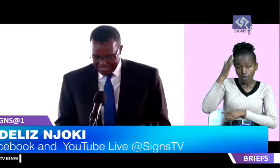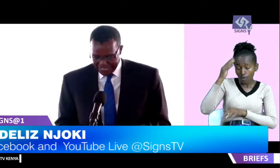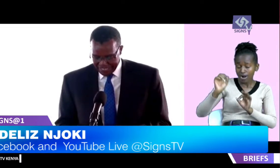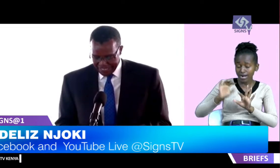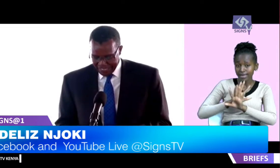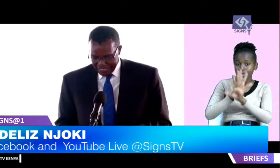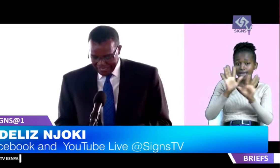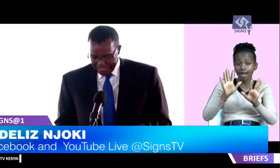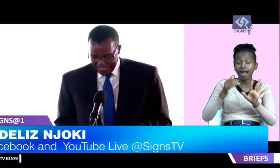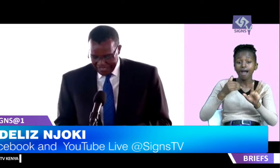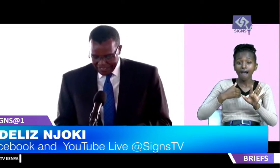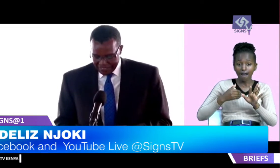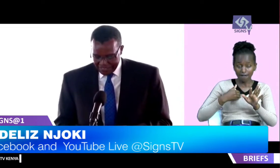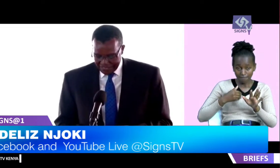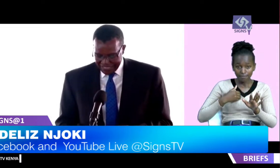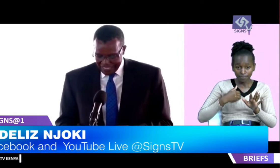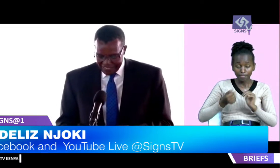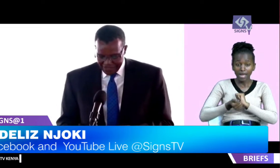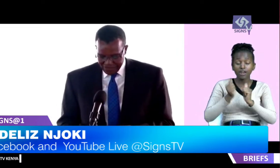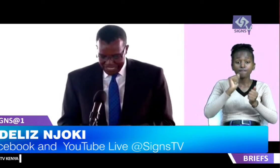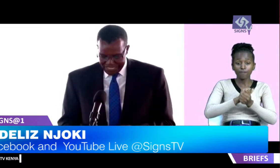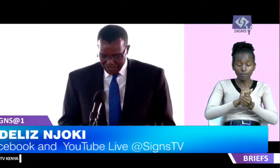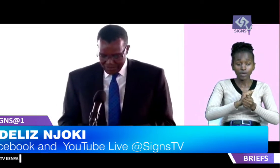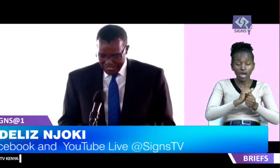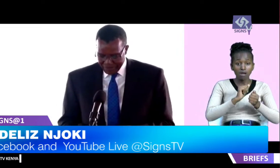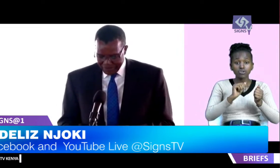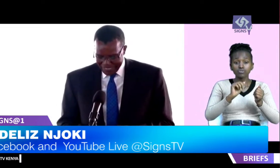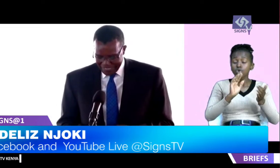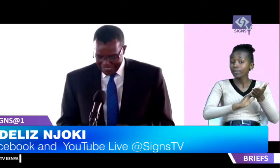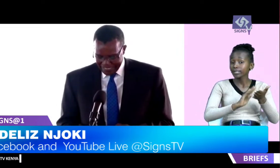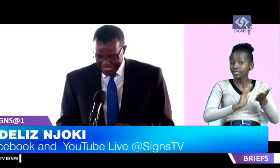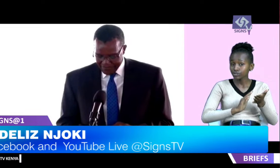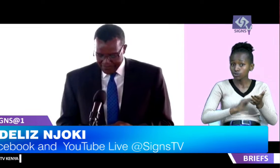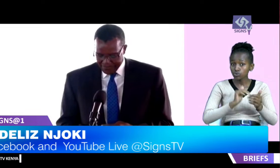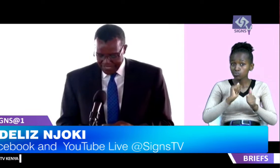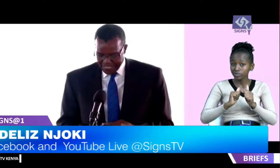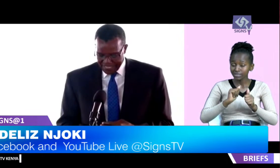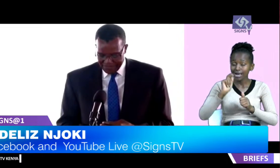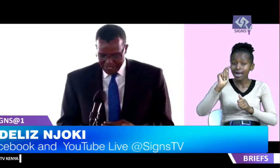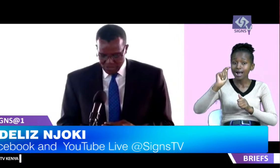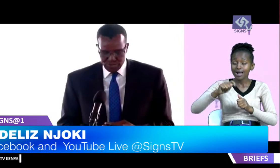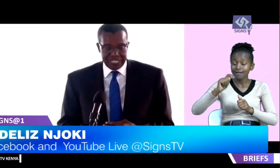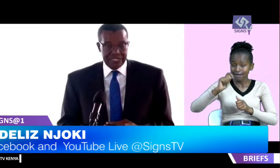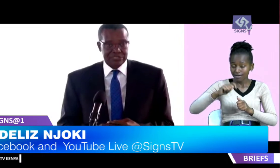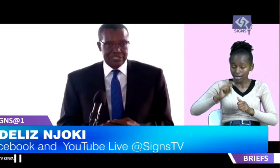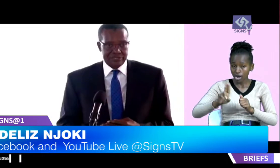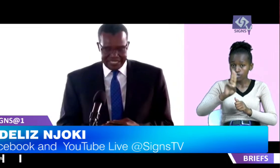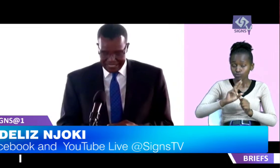recommendations stand little chance of being implemented if the leadership issues are not